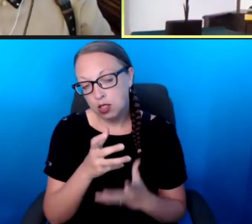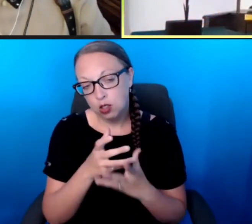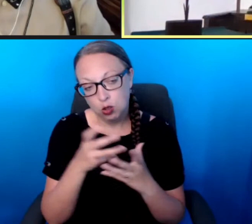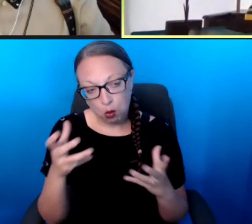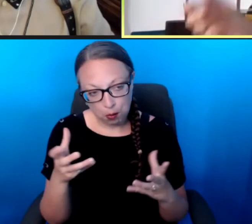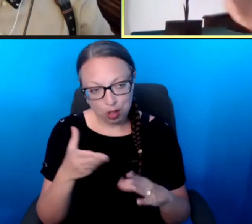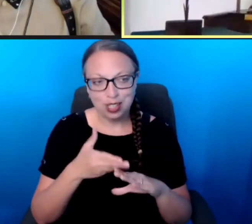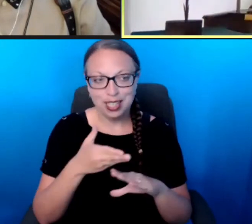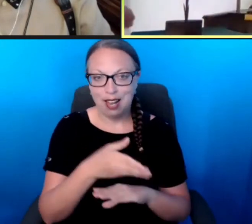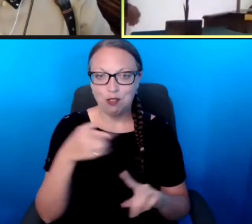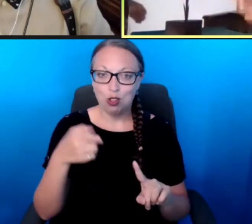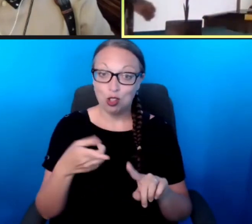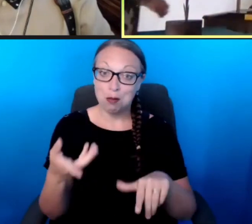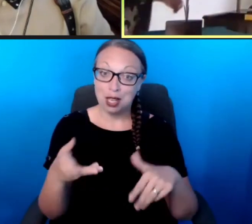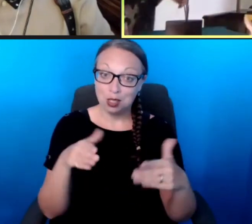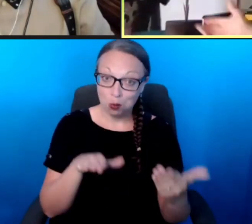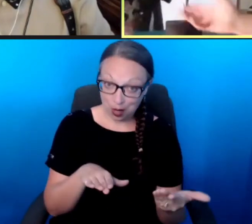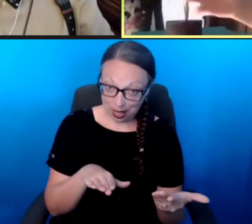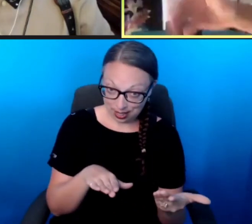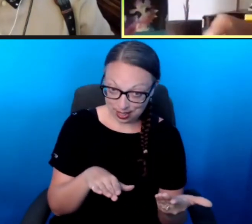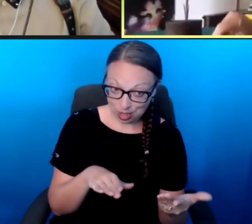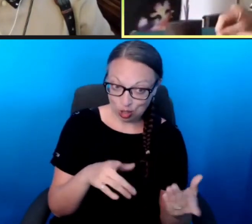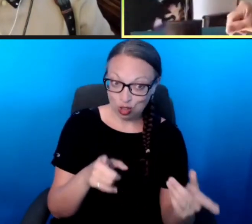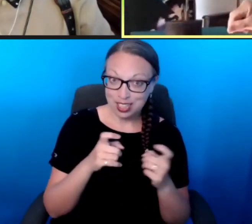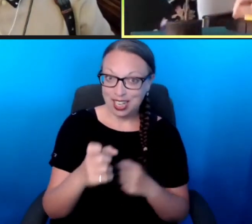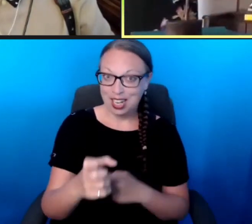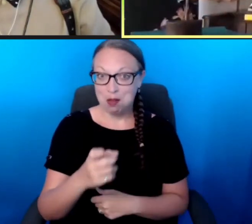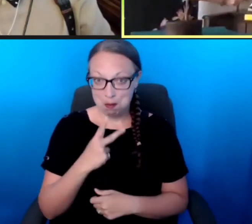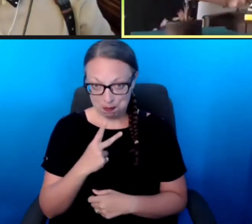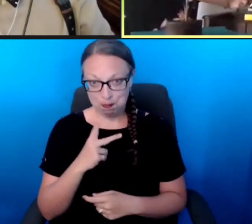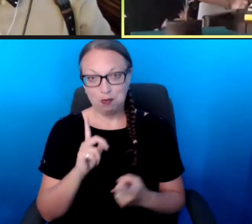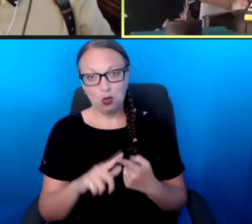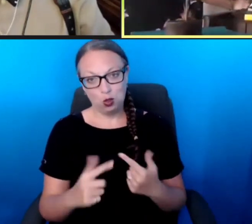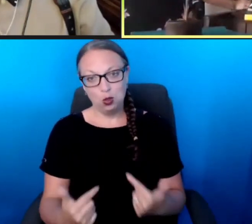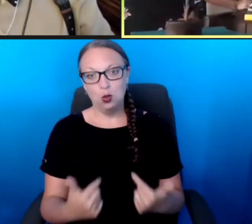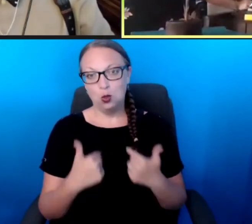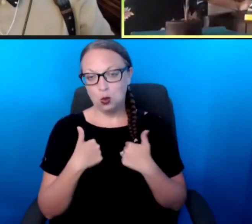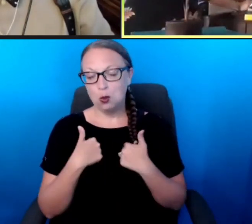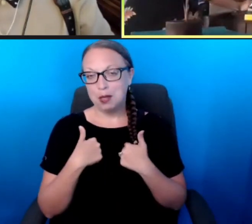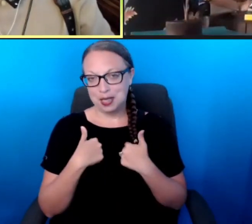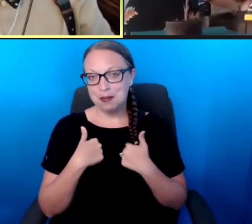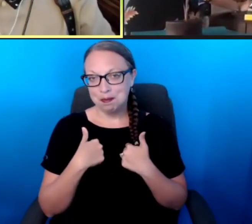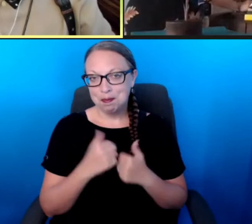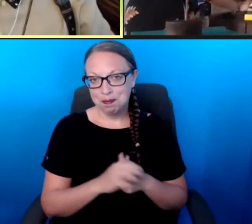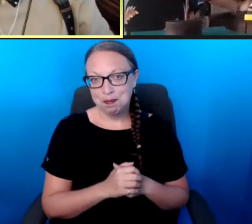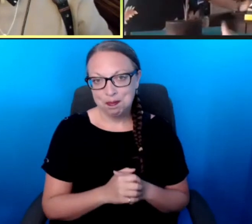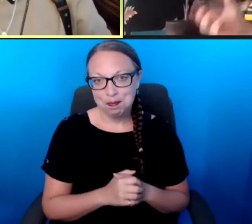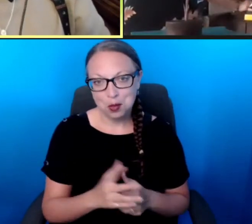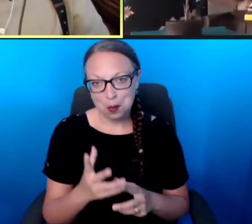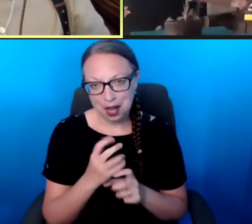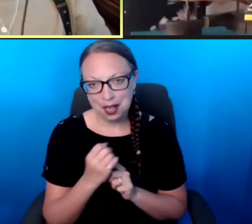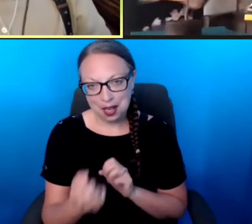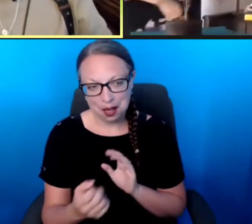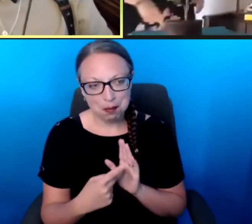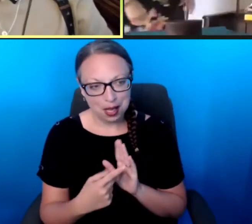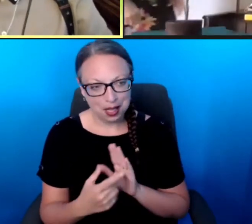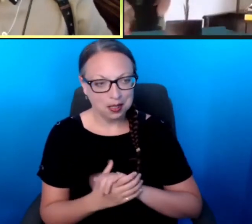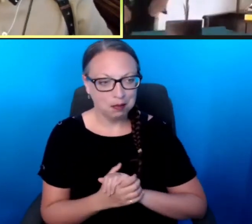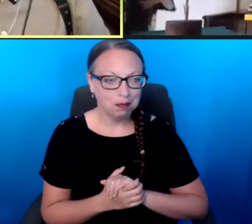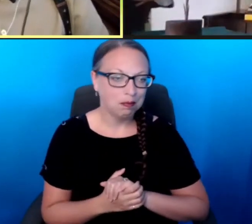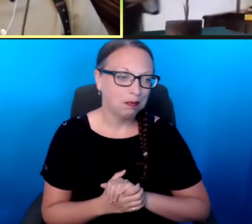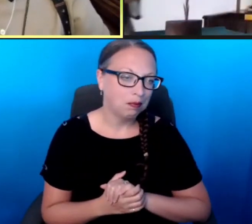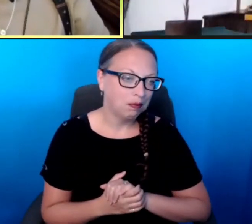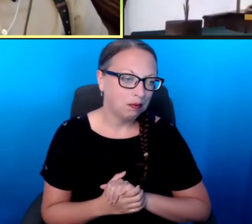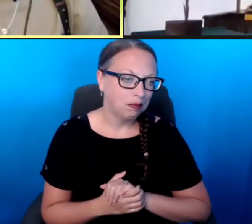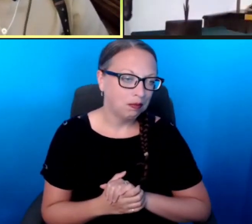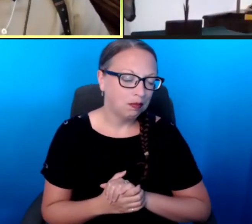she died, she had me clean out her house in her will, and so I got it back. Oh, you got it back. How neat. And tell us the name